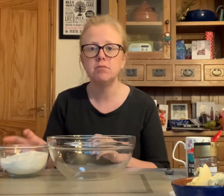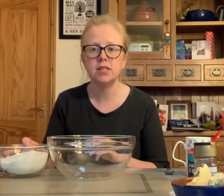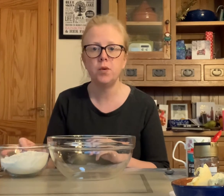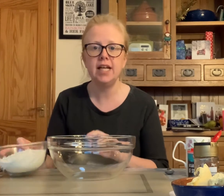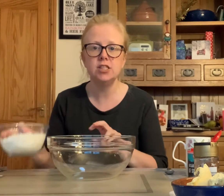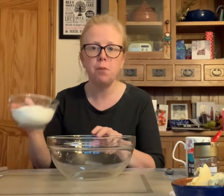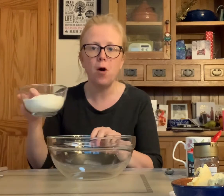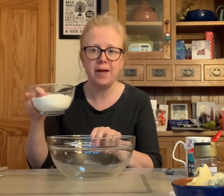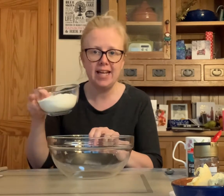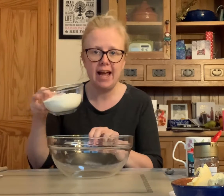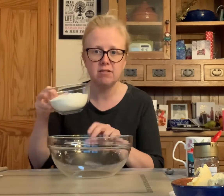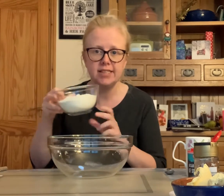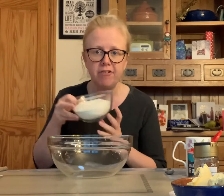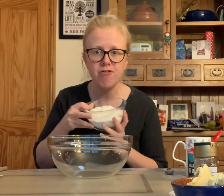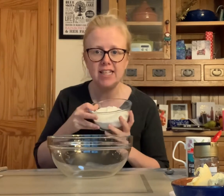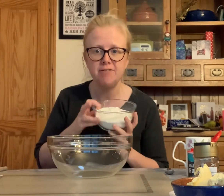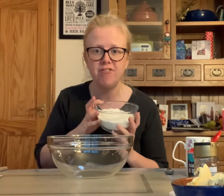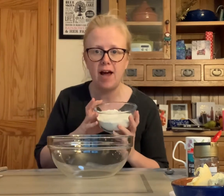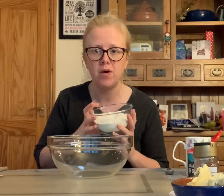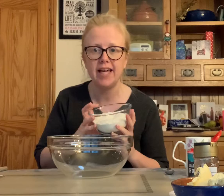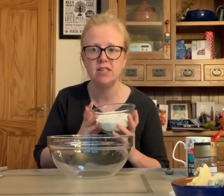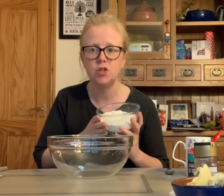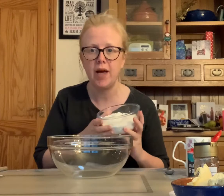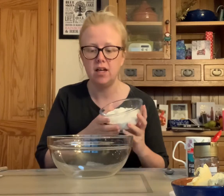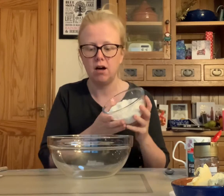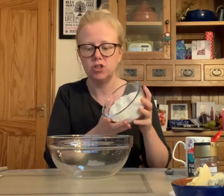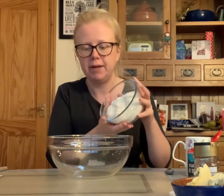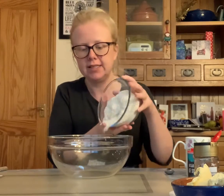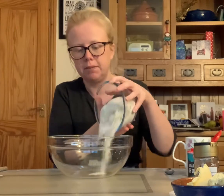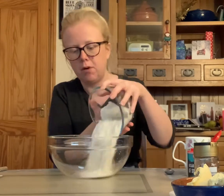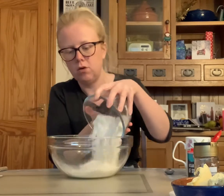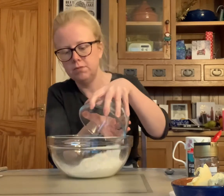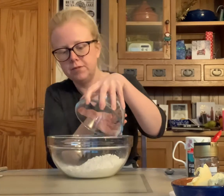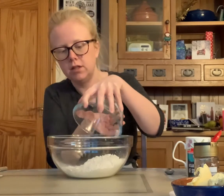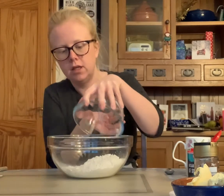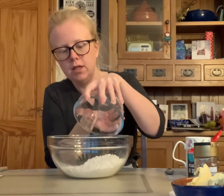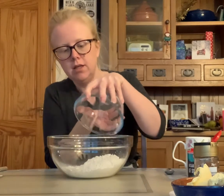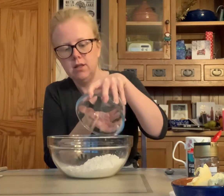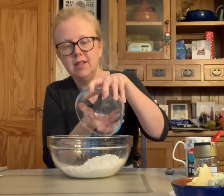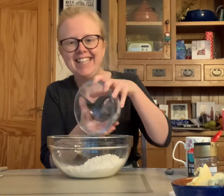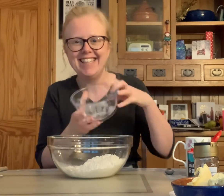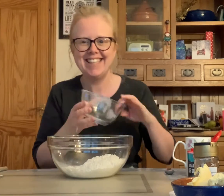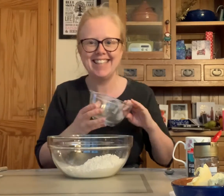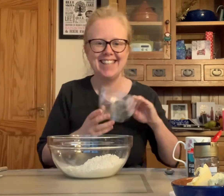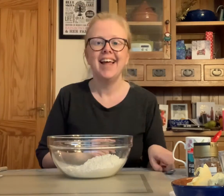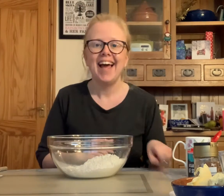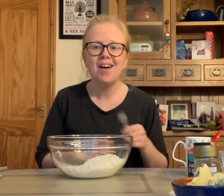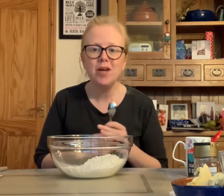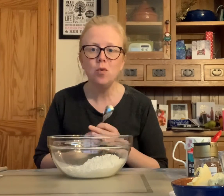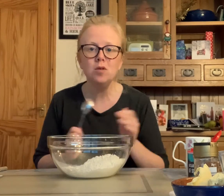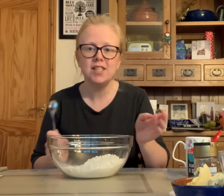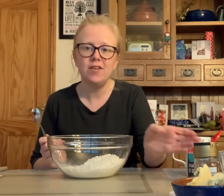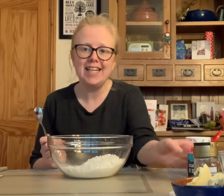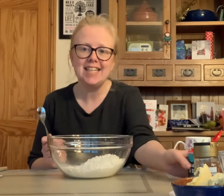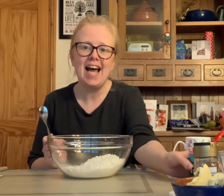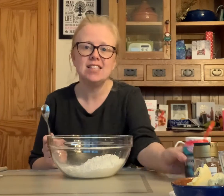we need to pop in our self-raising flour into a large mixing bowl. And we also need to add